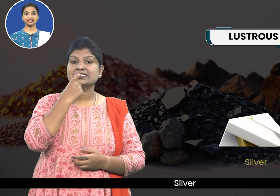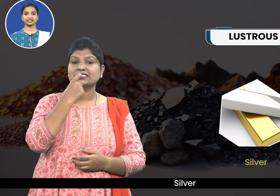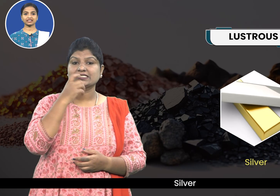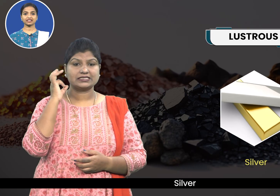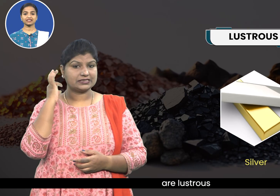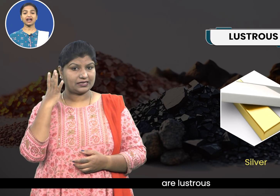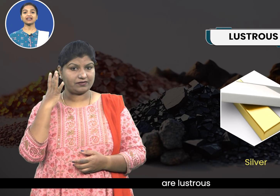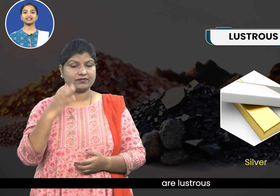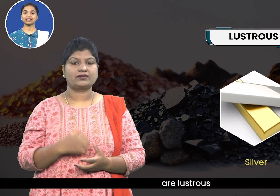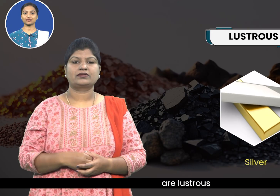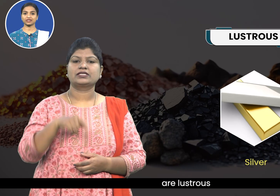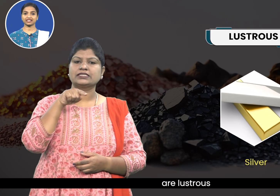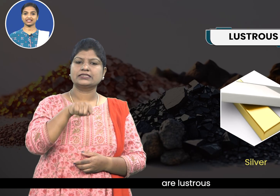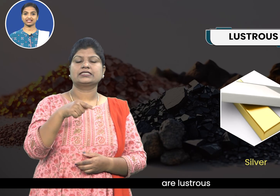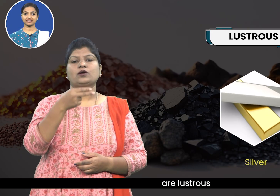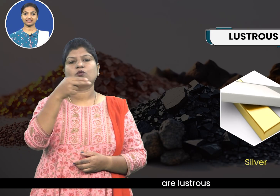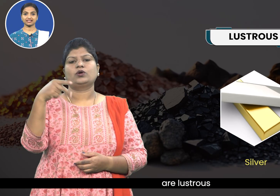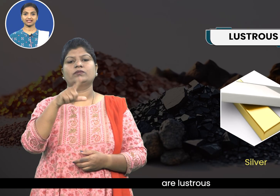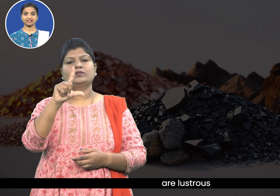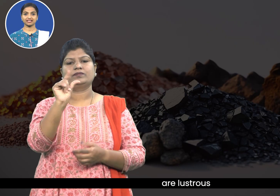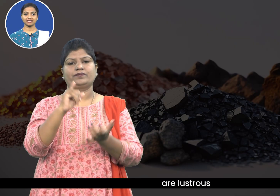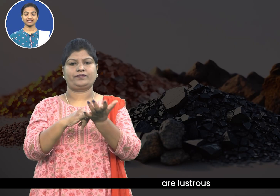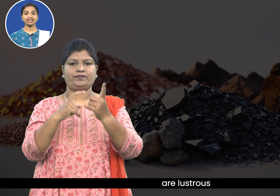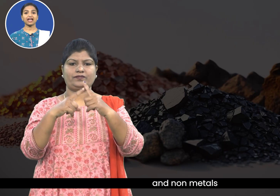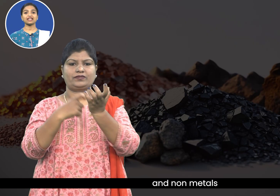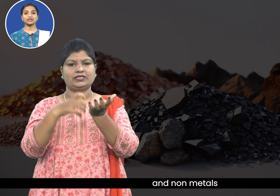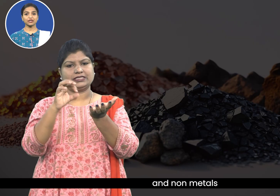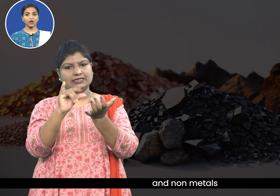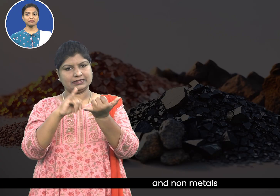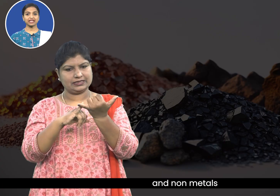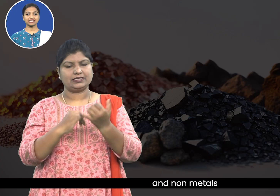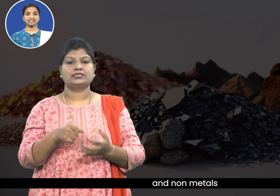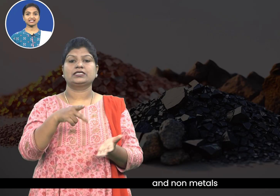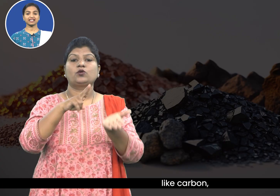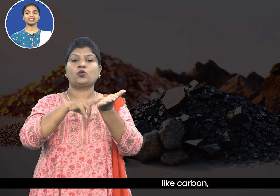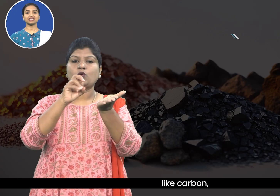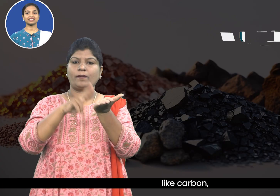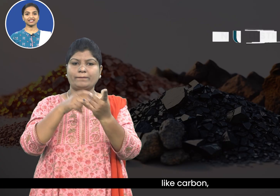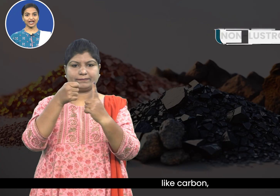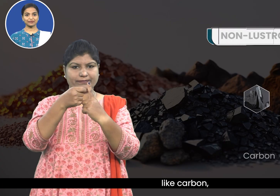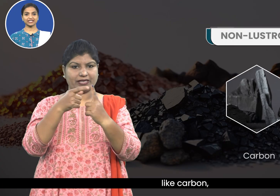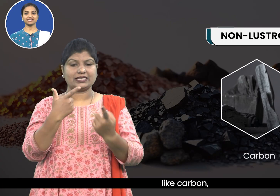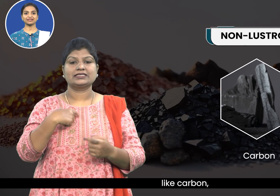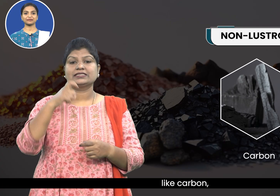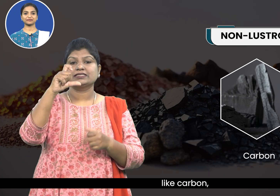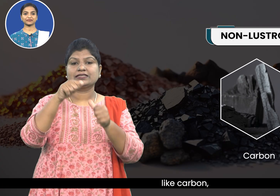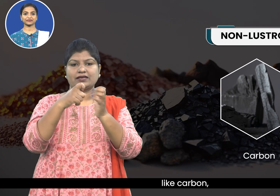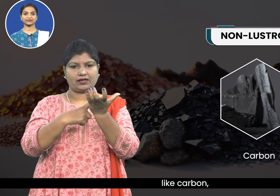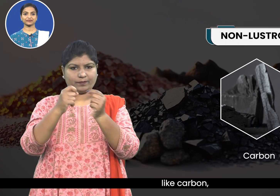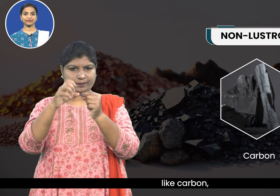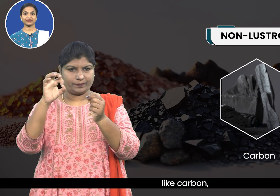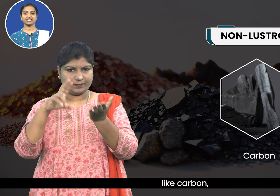silver are lustrous, and non-metals like carbon,